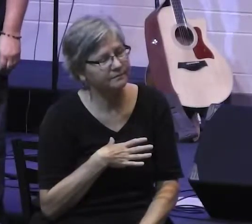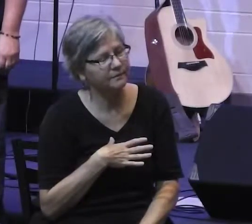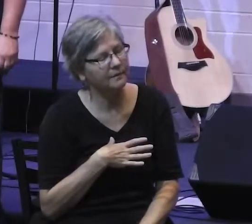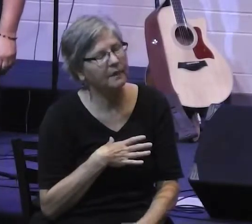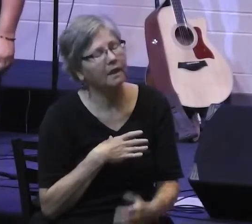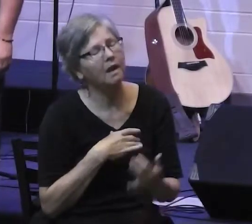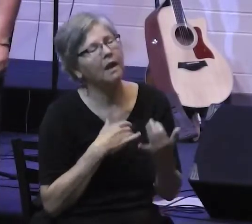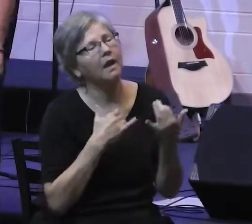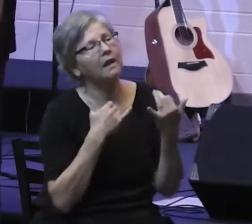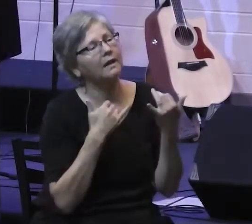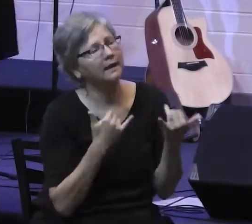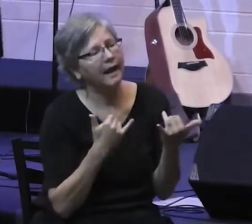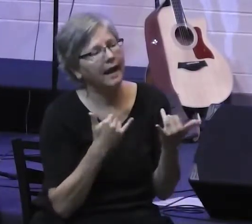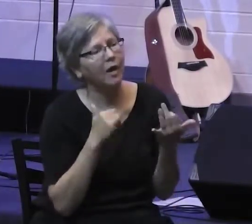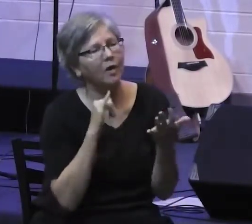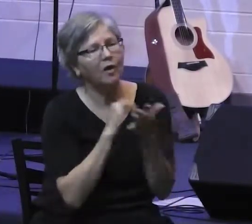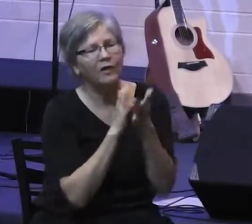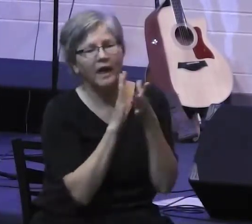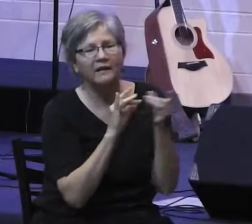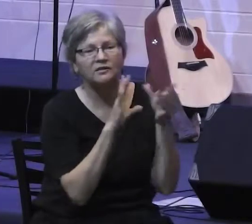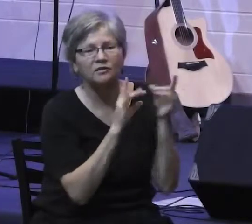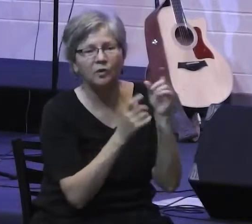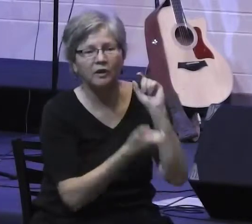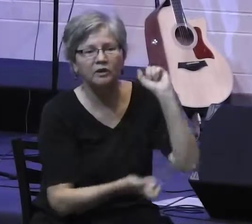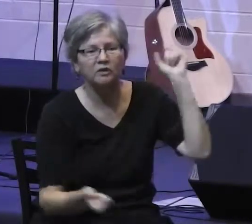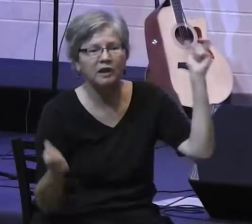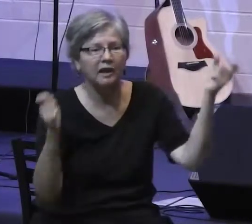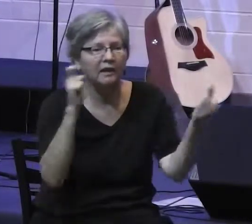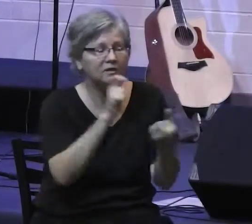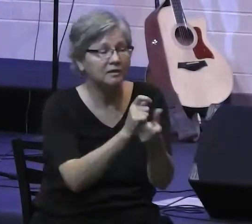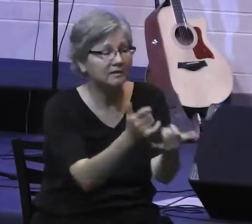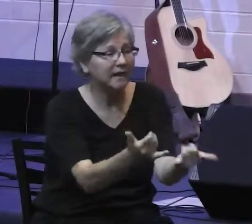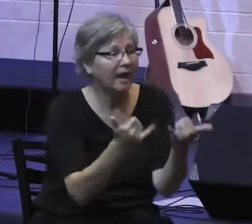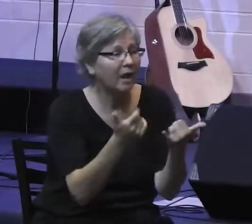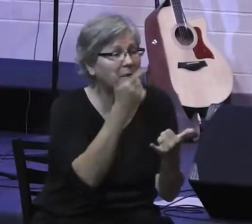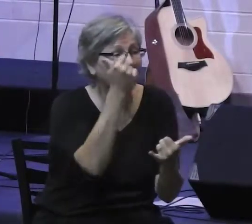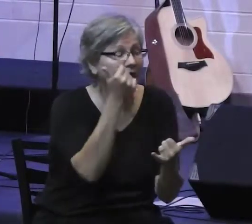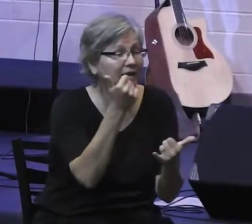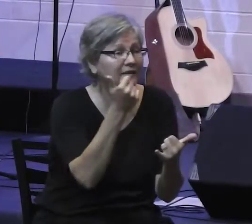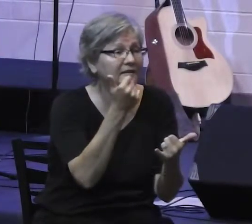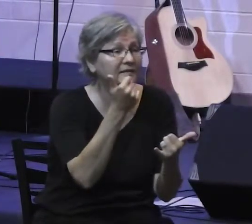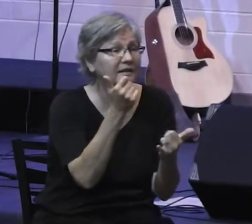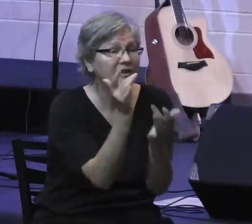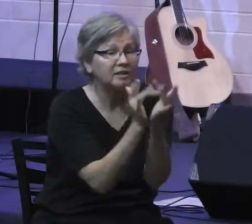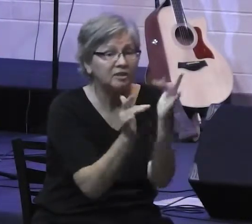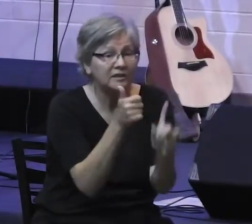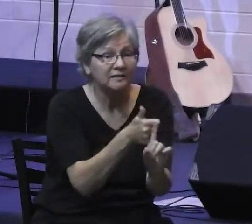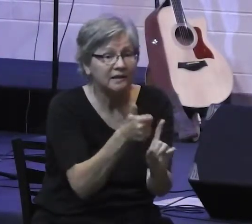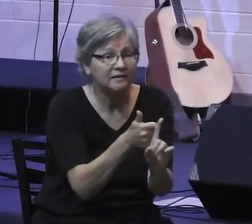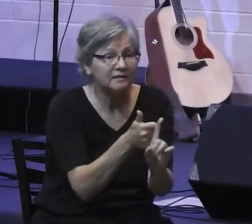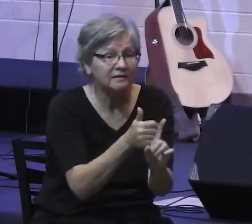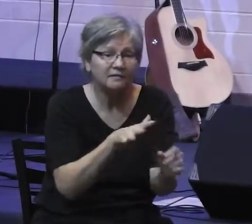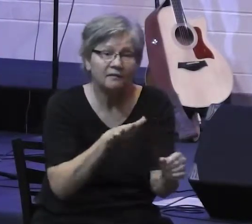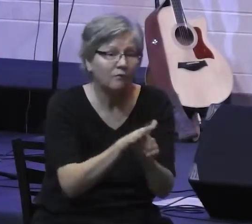And now the whole story changes, doesn't it? Because now he's fully God and he's fully man.